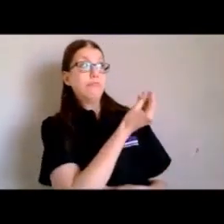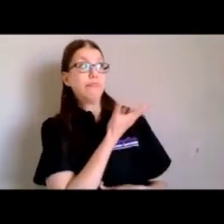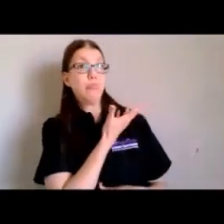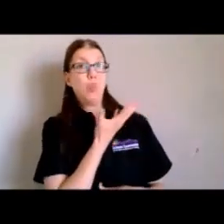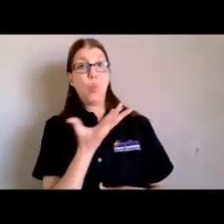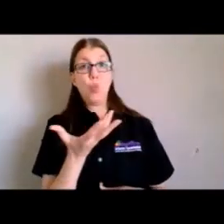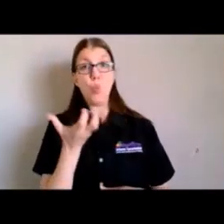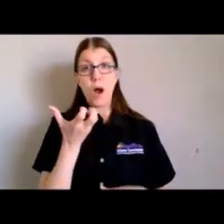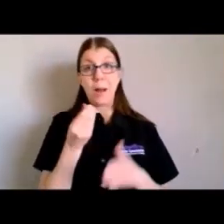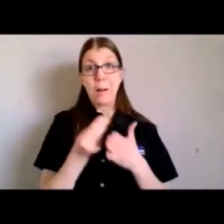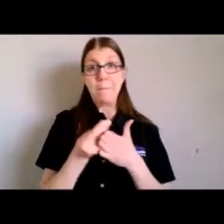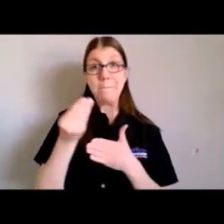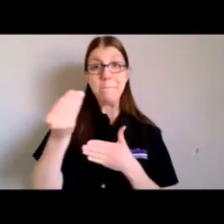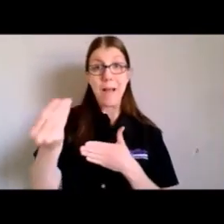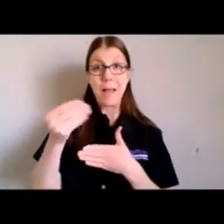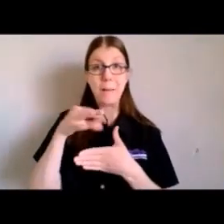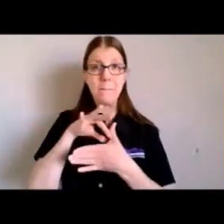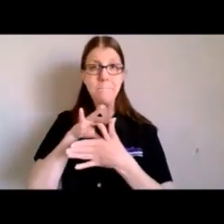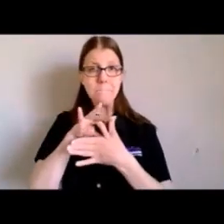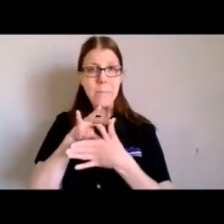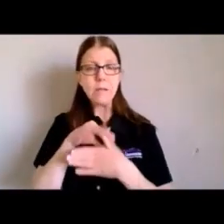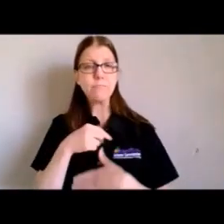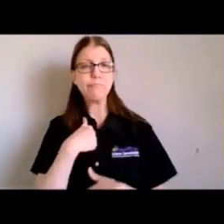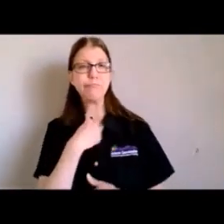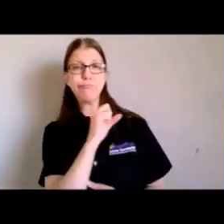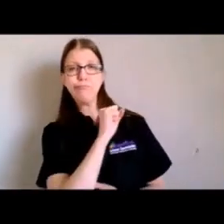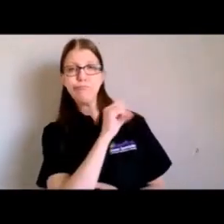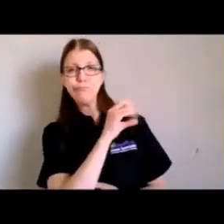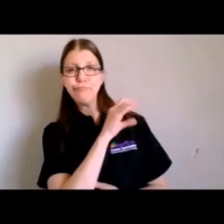in the produce section at that time,